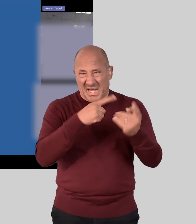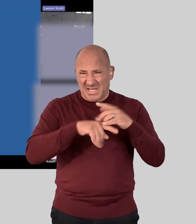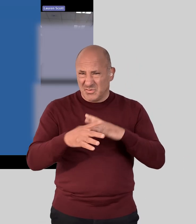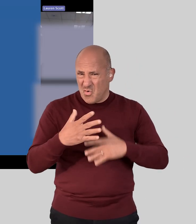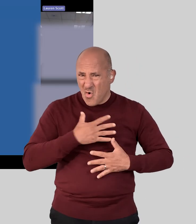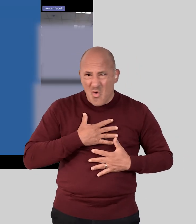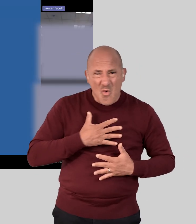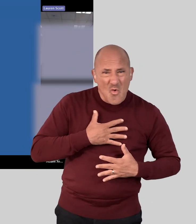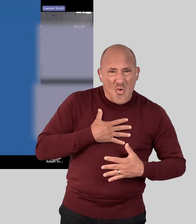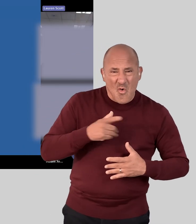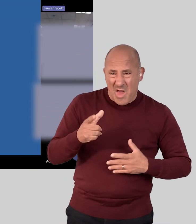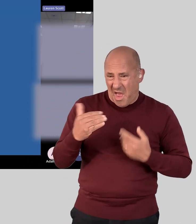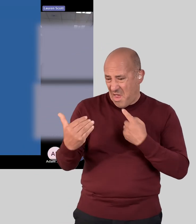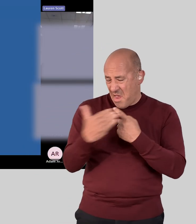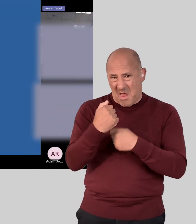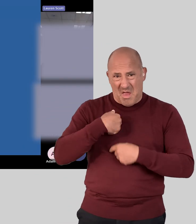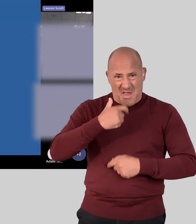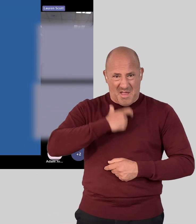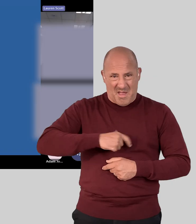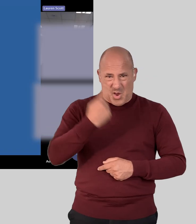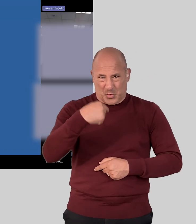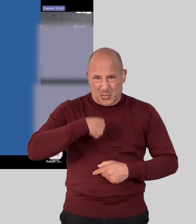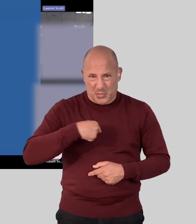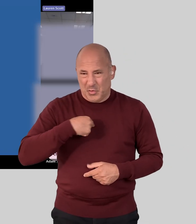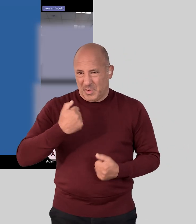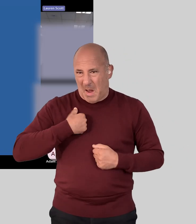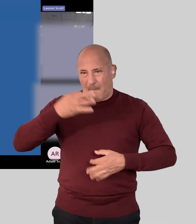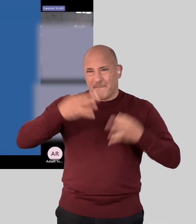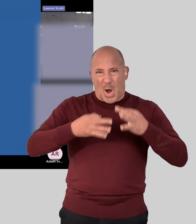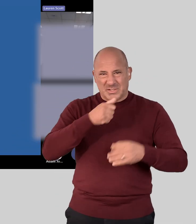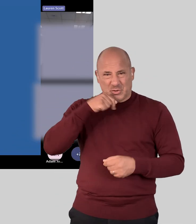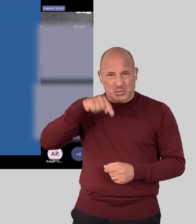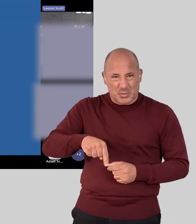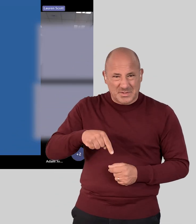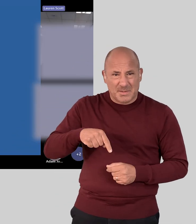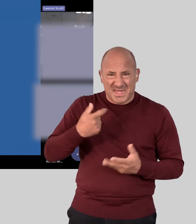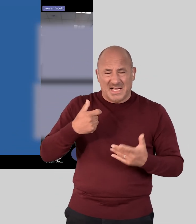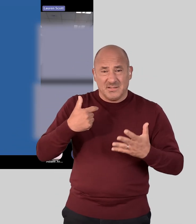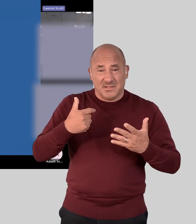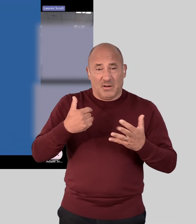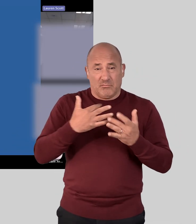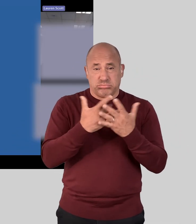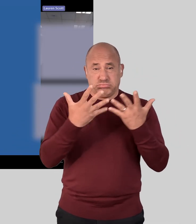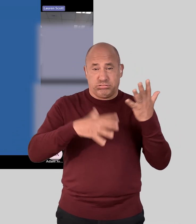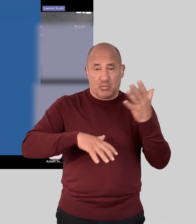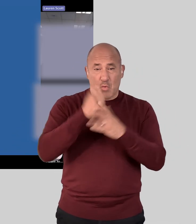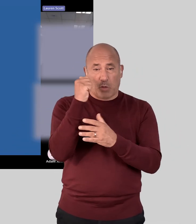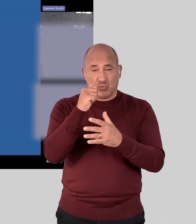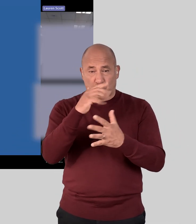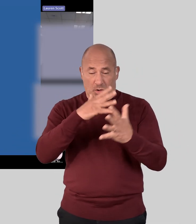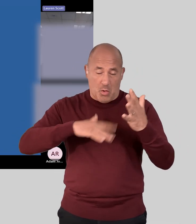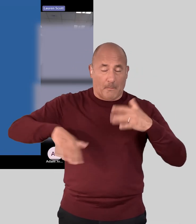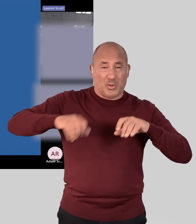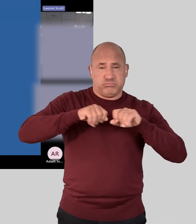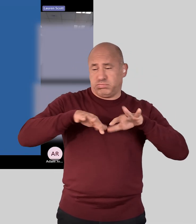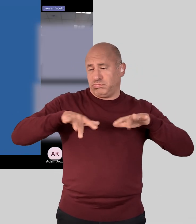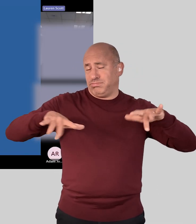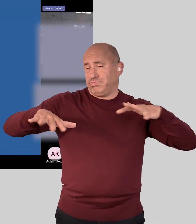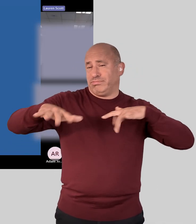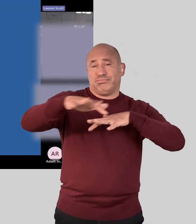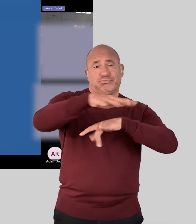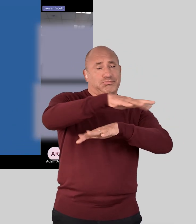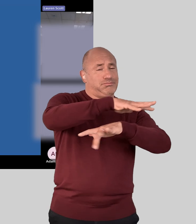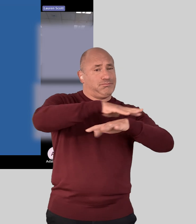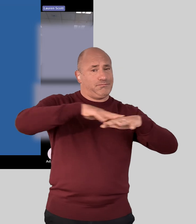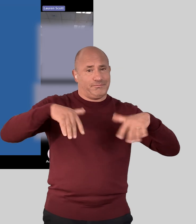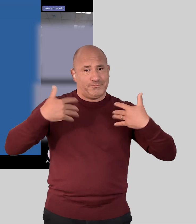by millions of young Americans who used it to articulate their identity and their politics, creating a vibrant,